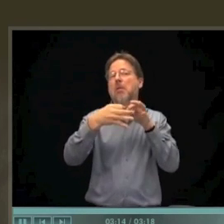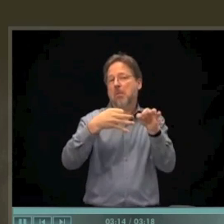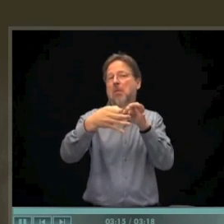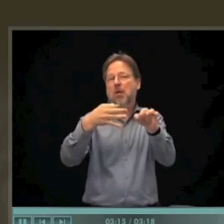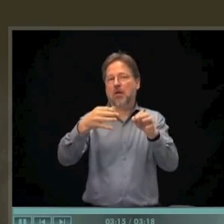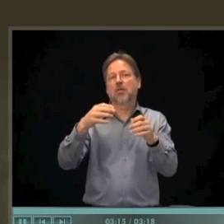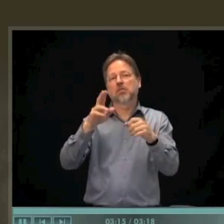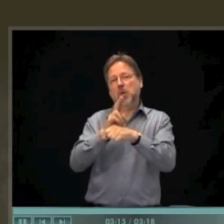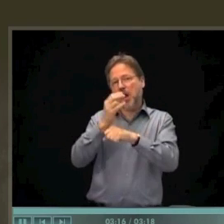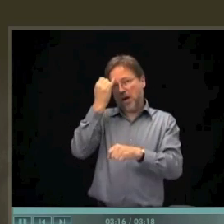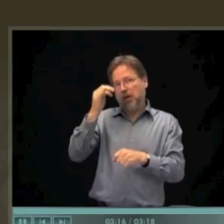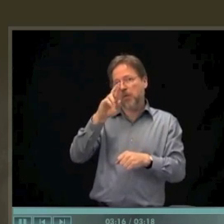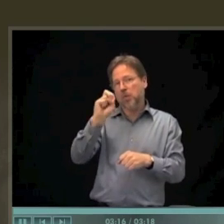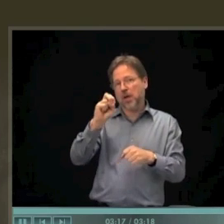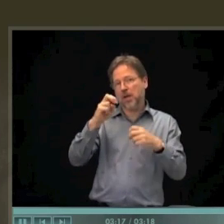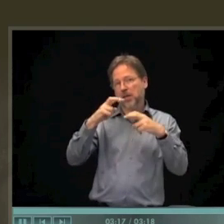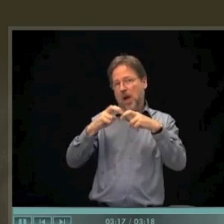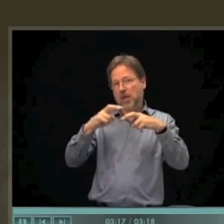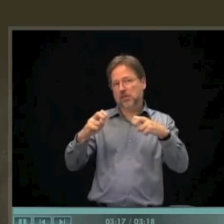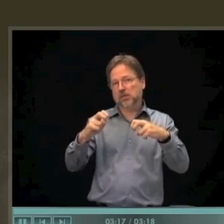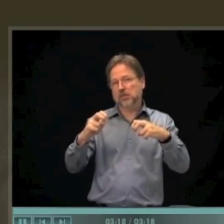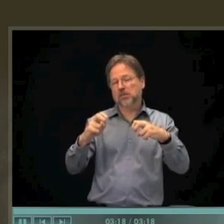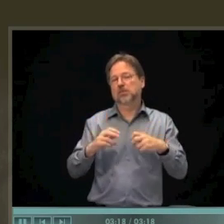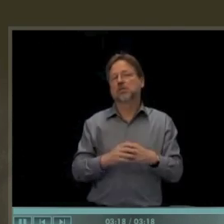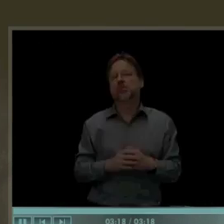that they've gone through changes over time. And